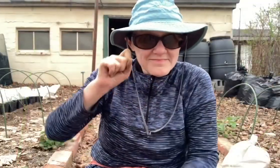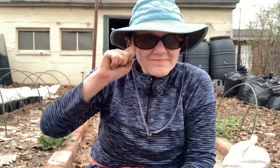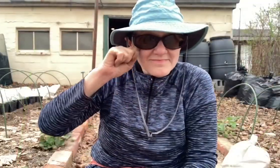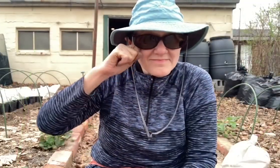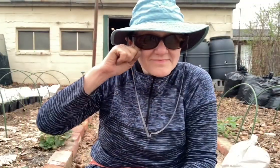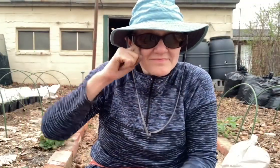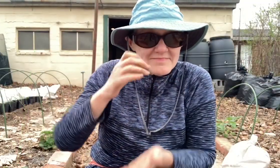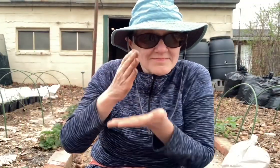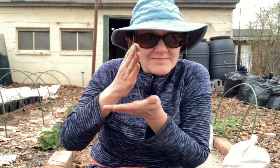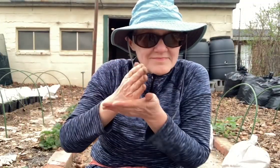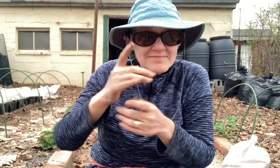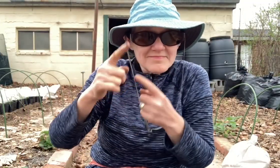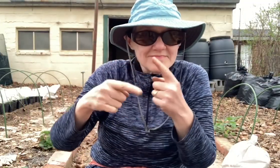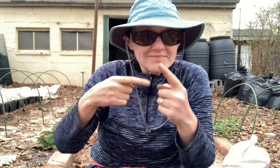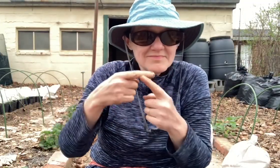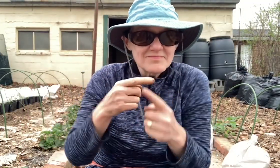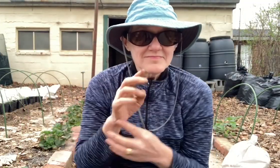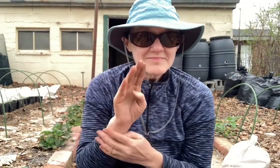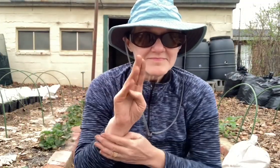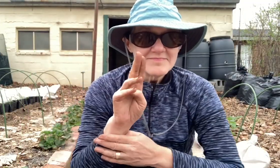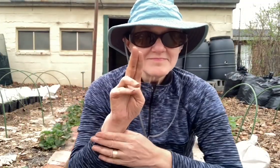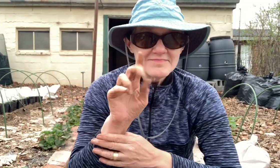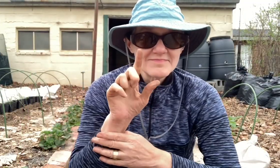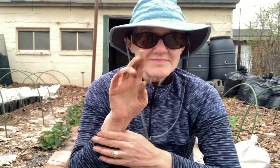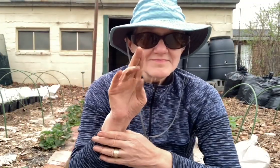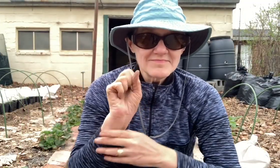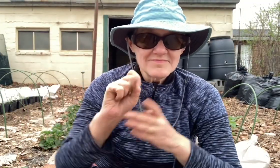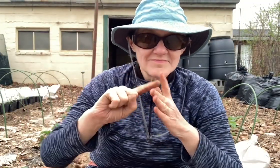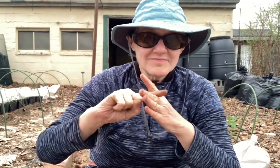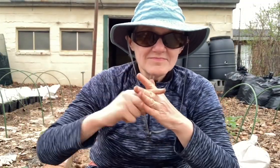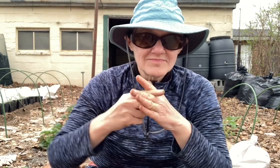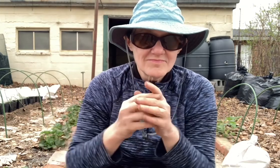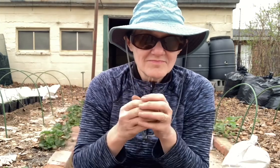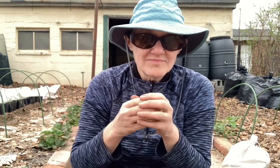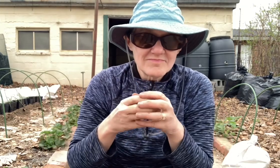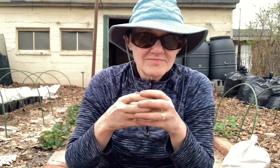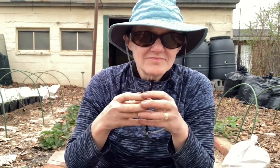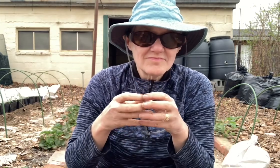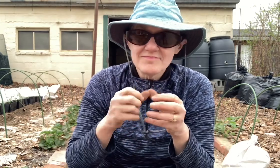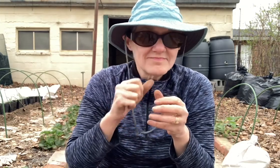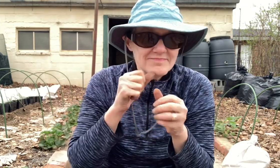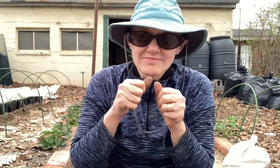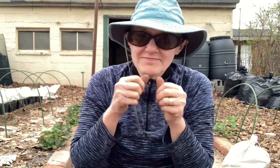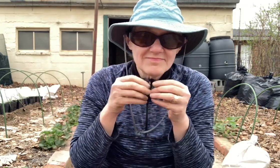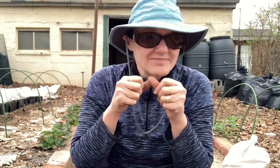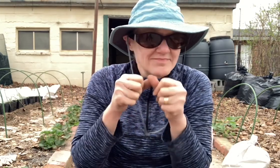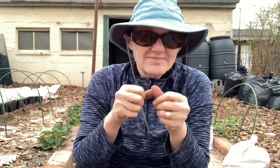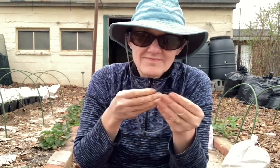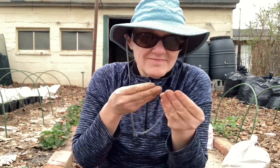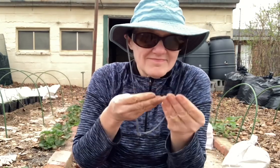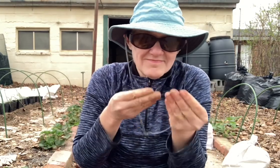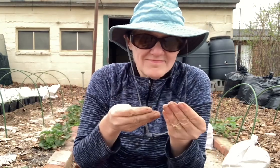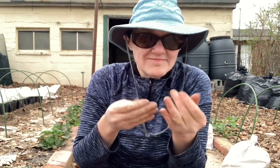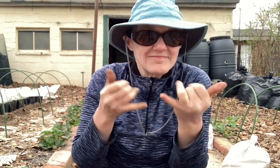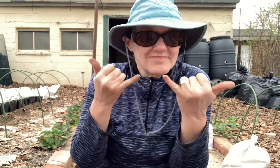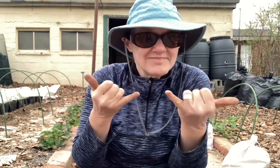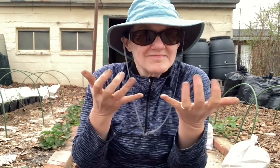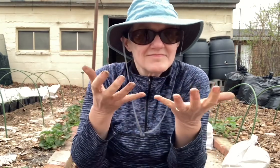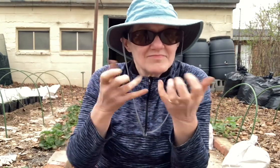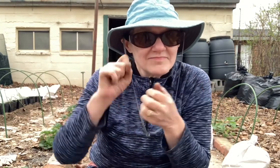Now, if you're feeding your onions, you want to stop when the bulbs start to form. You don't keep feeding them after